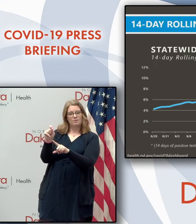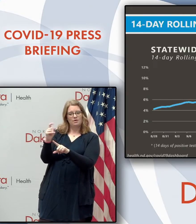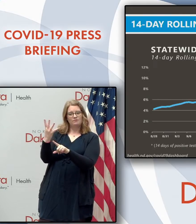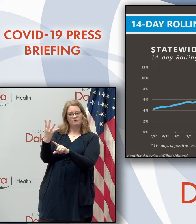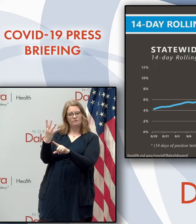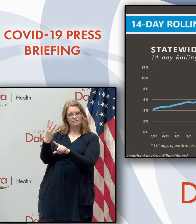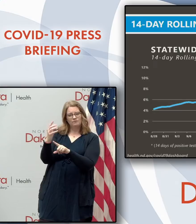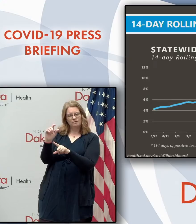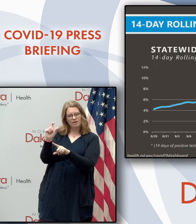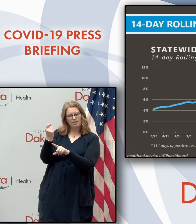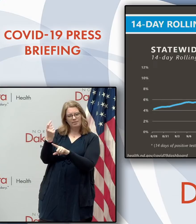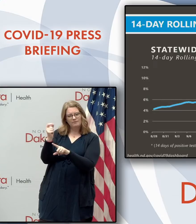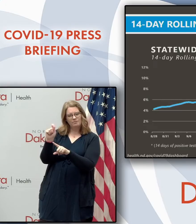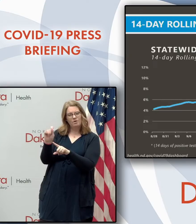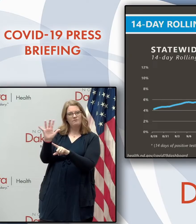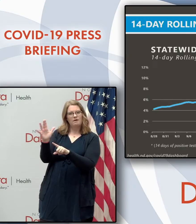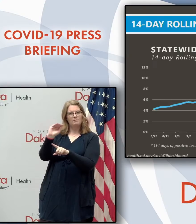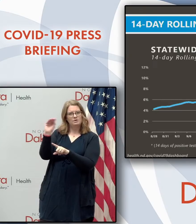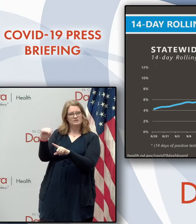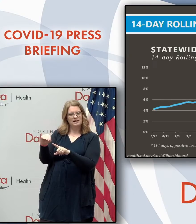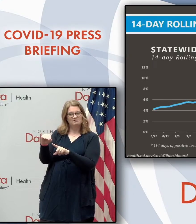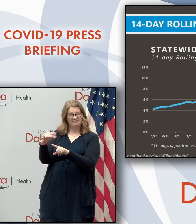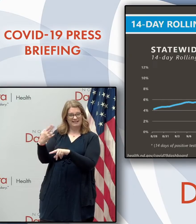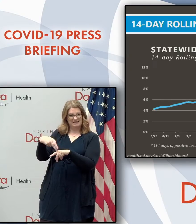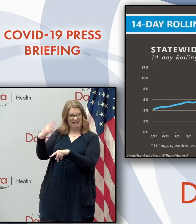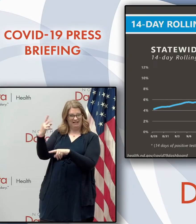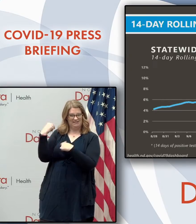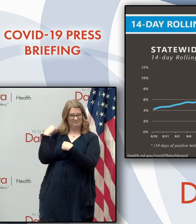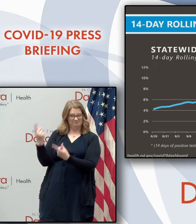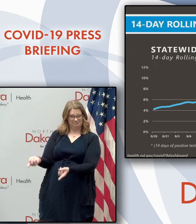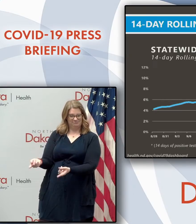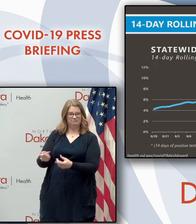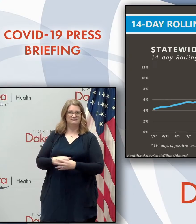on our rolling 14-day average.